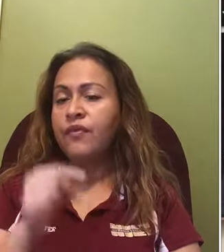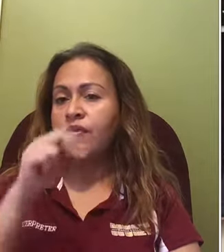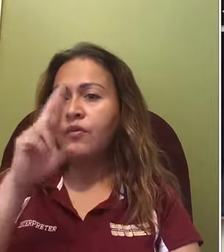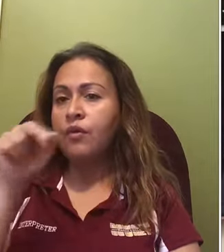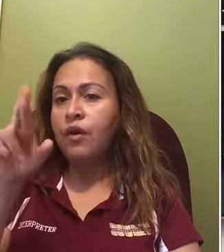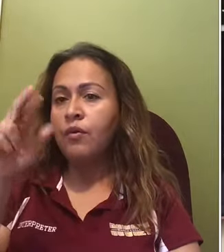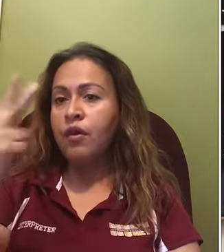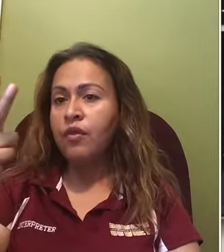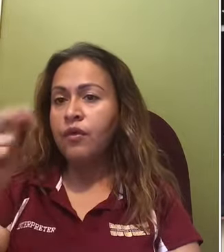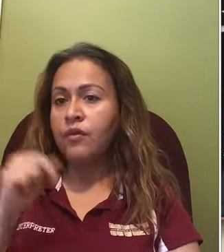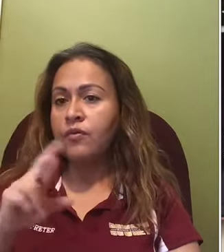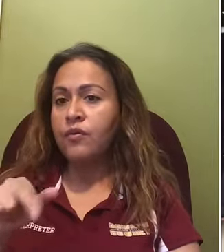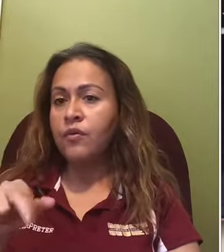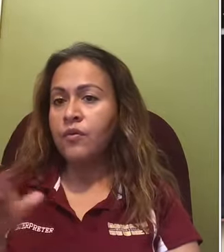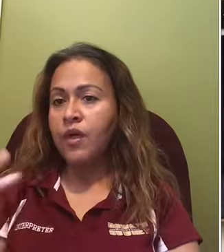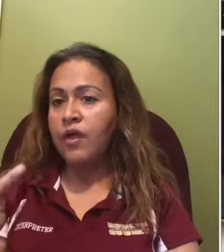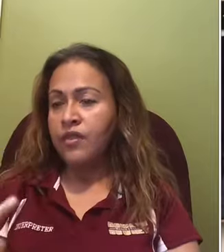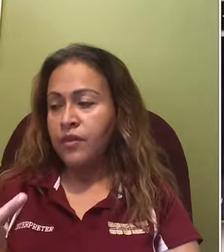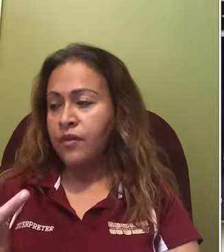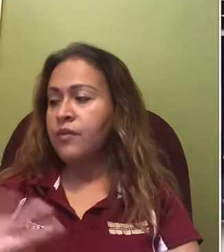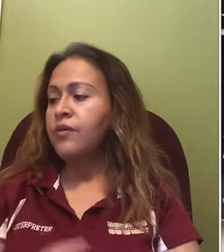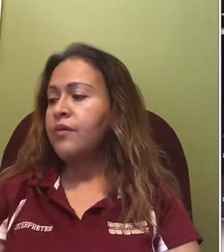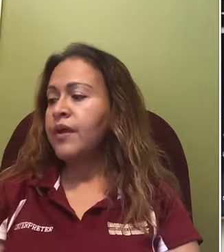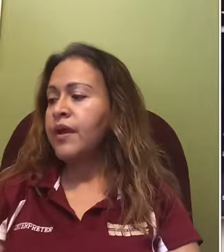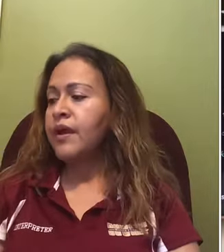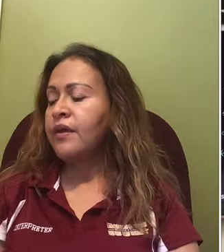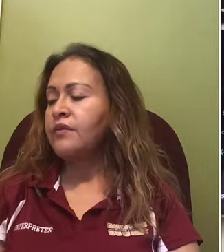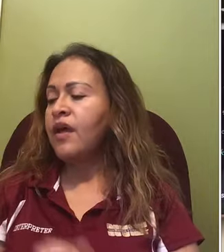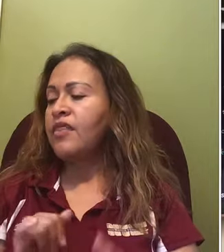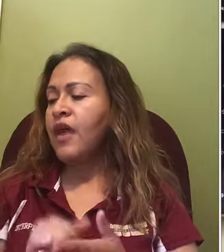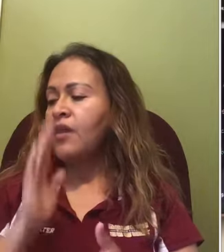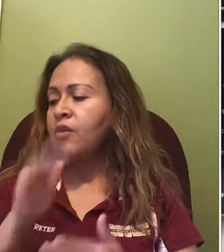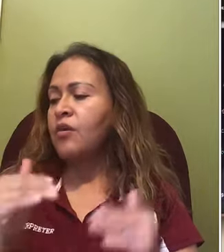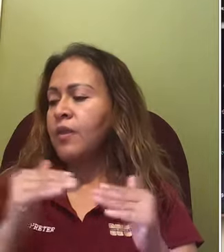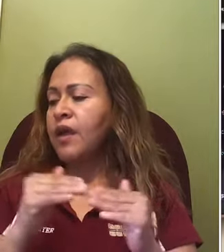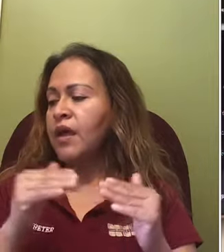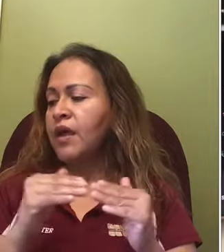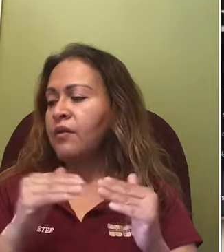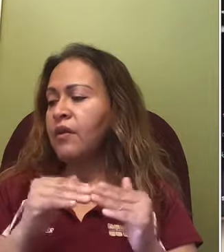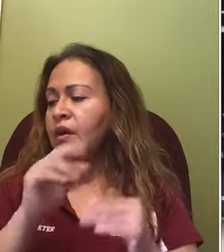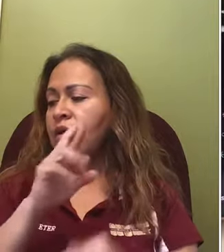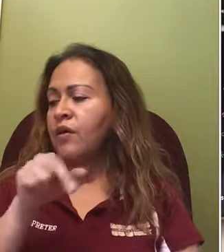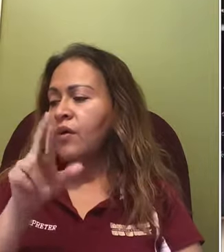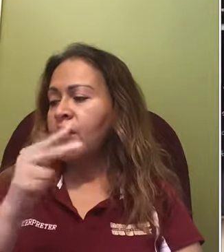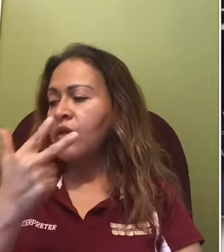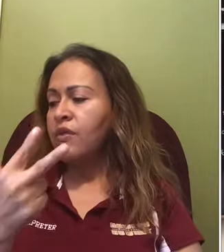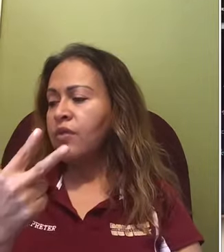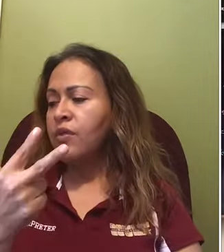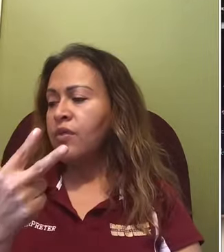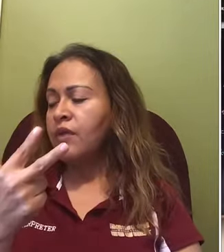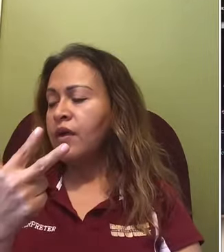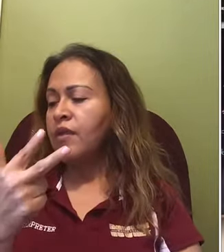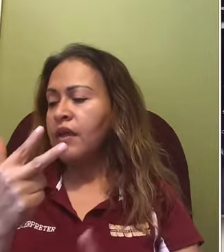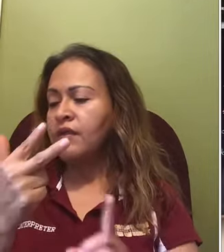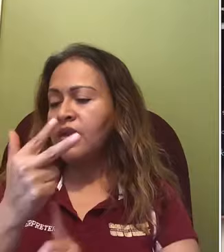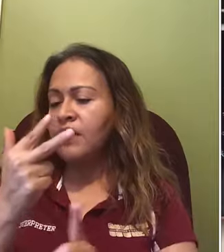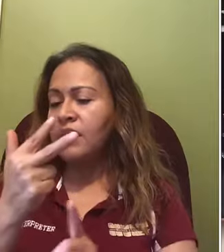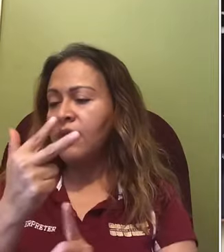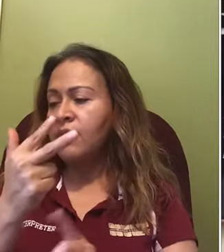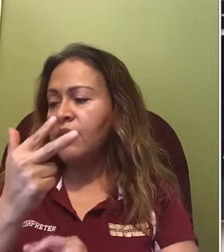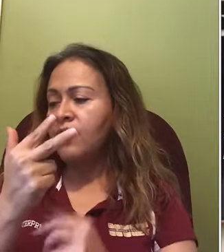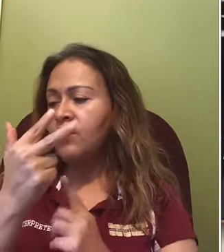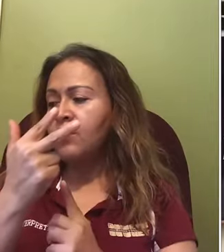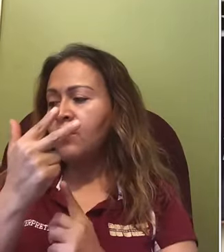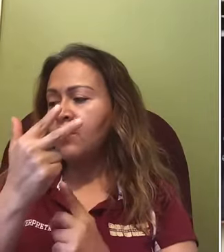3 over square root of 3. And so this is going to be equal to, the numerator is square root of 3, and then the denominator right over